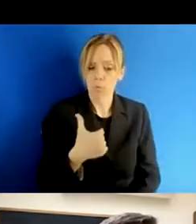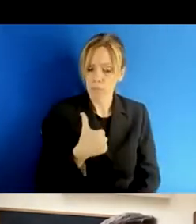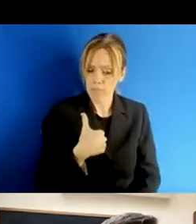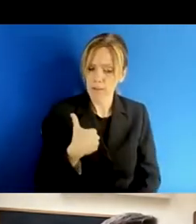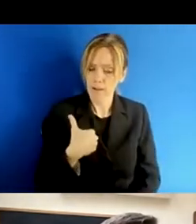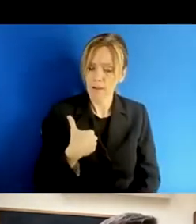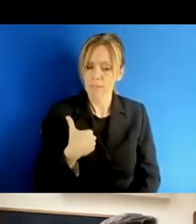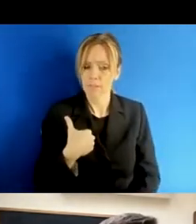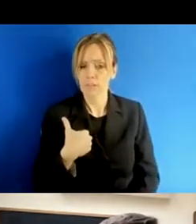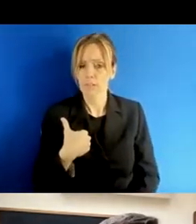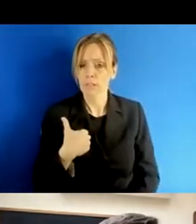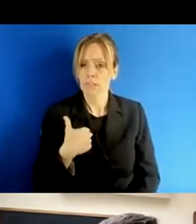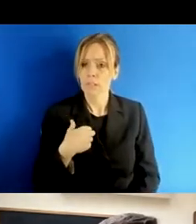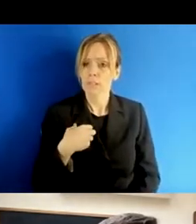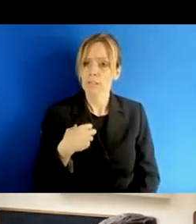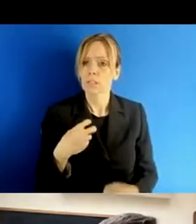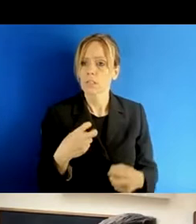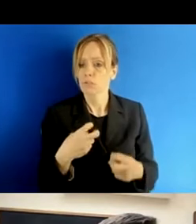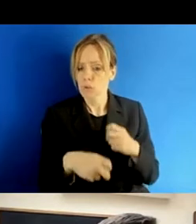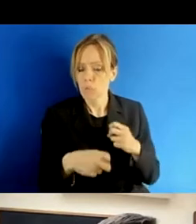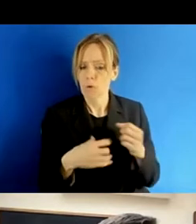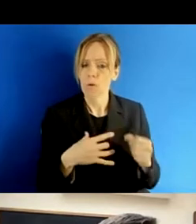trouble feeling at times